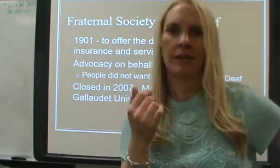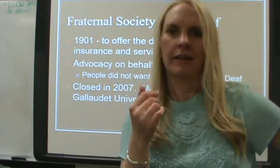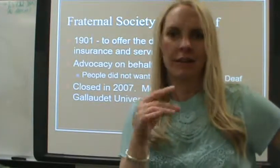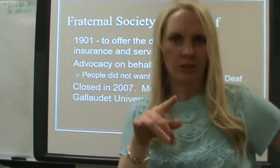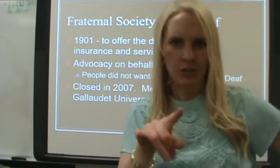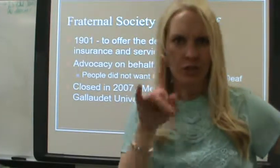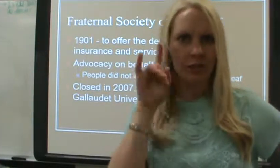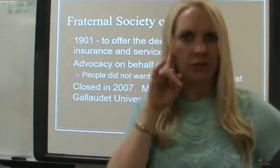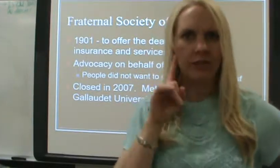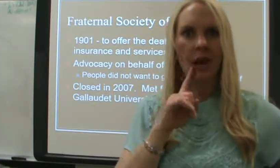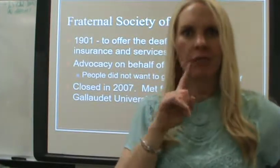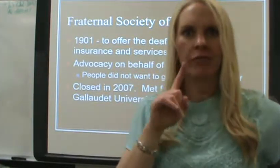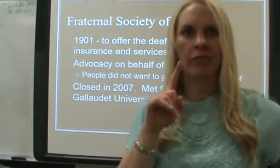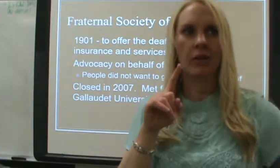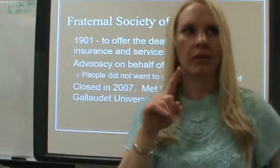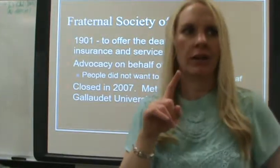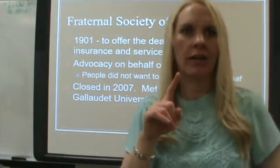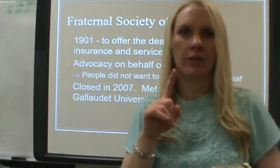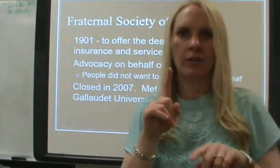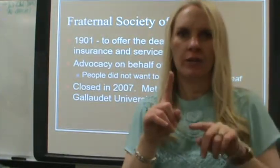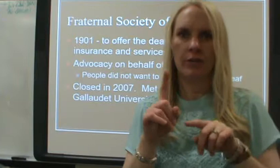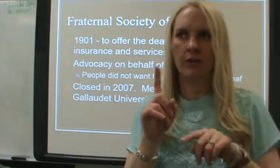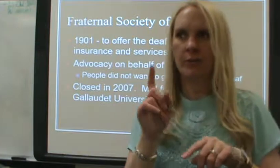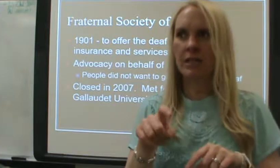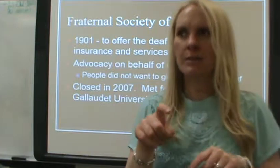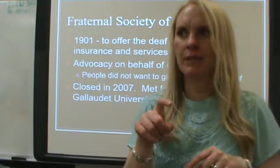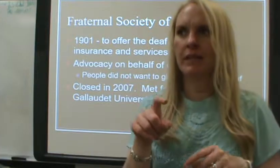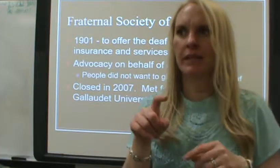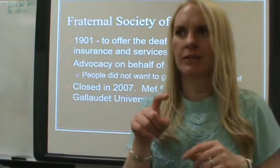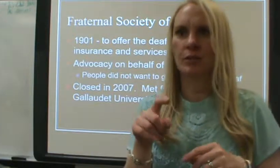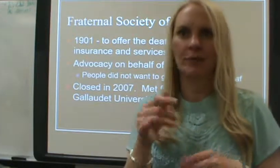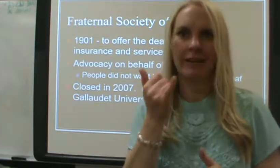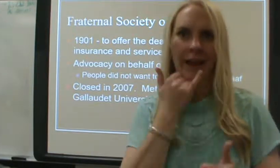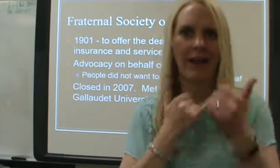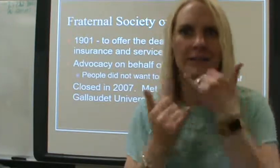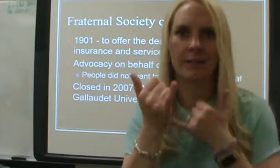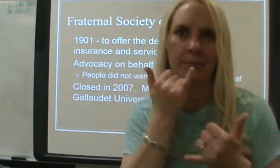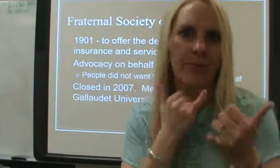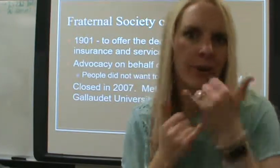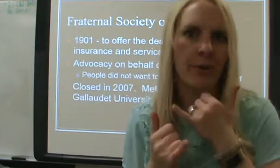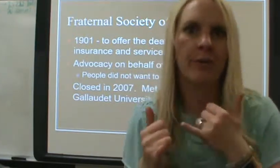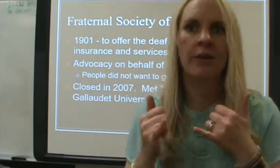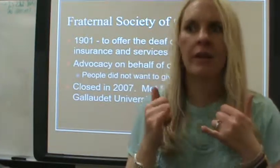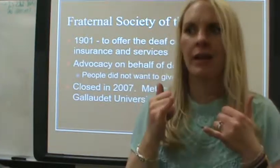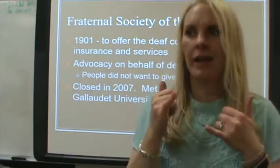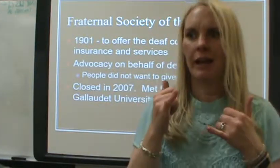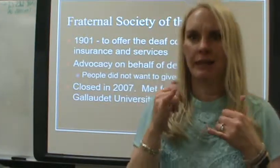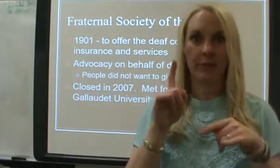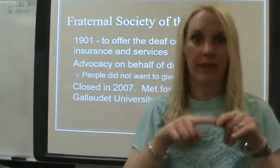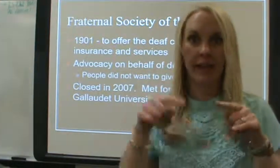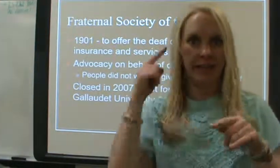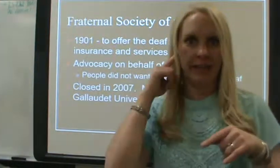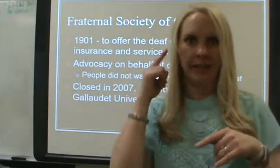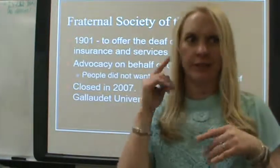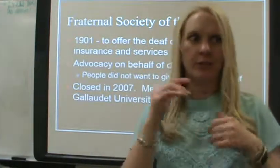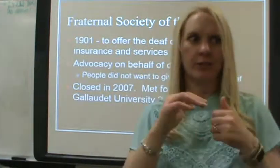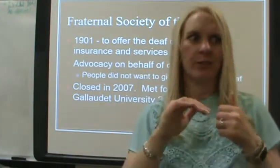Right, because you're deaf, right? You must be like super like accident prone, and you can't hear, so